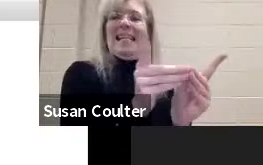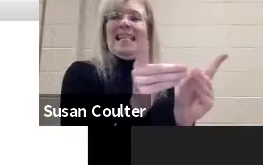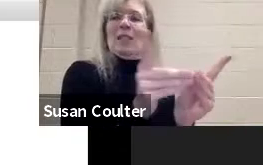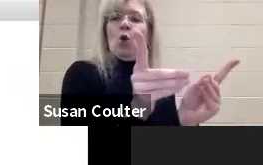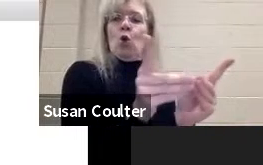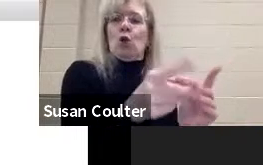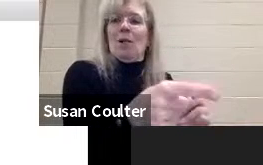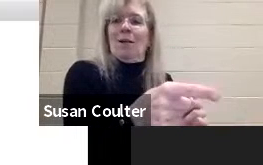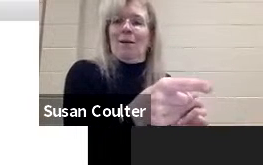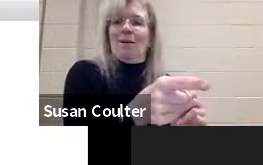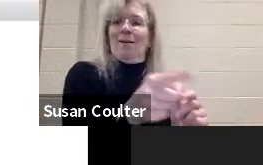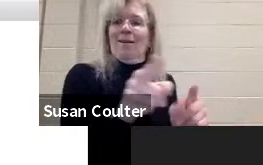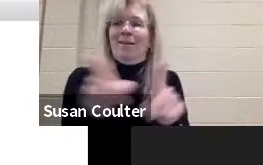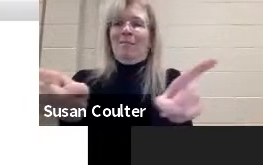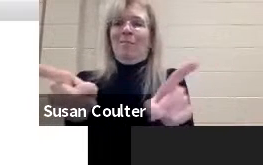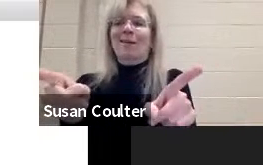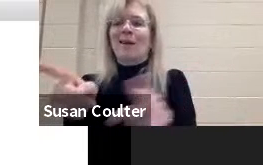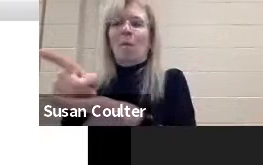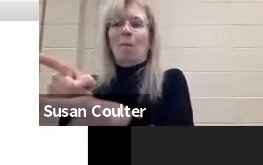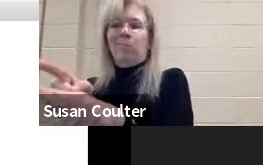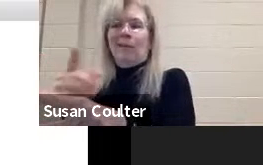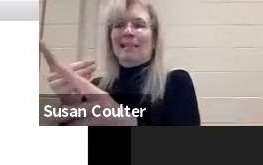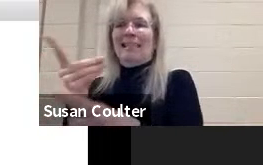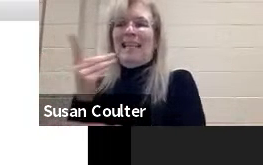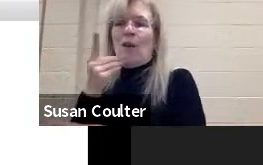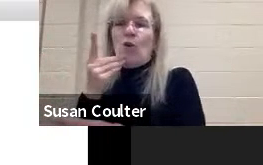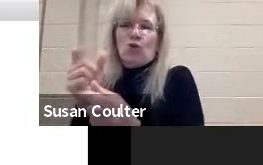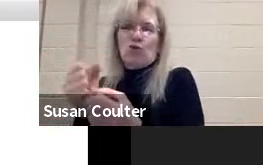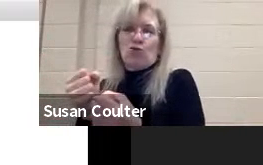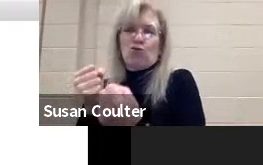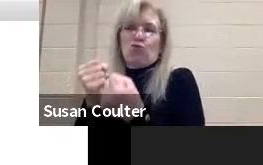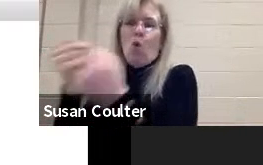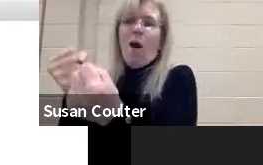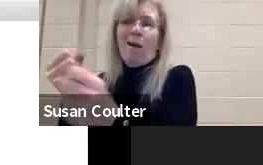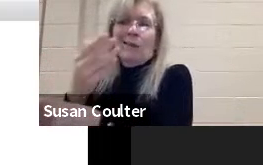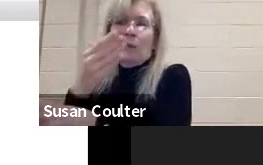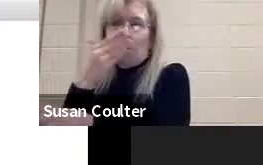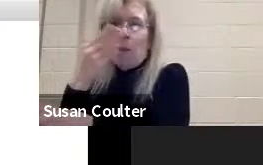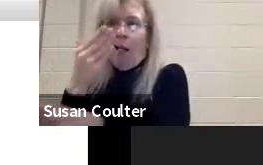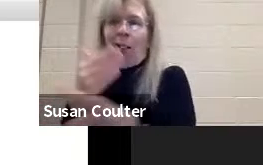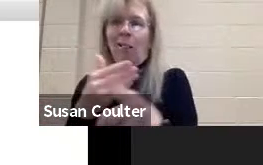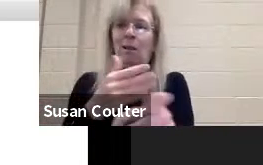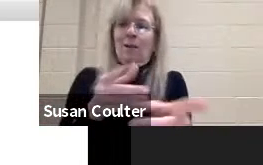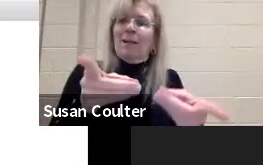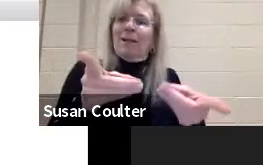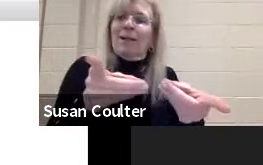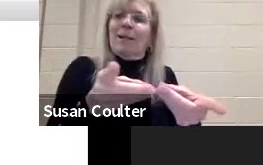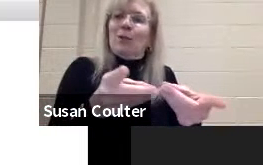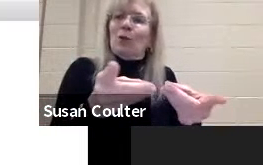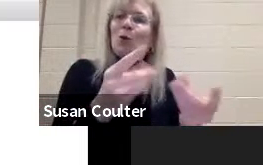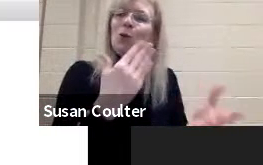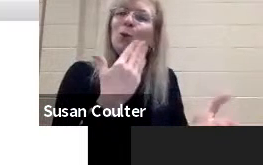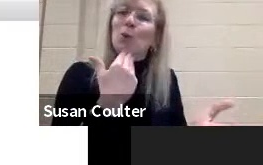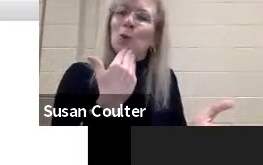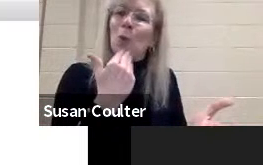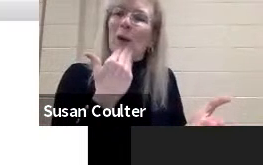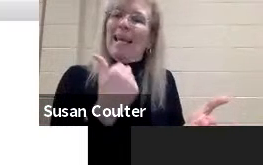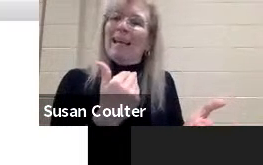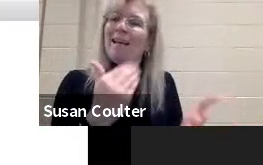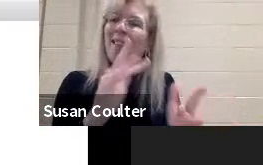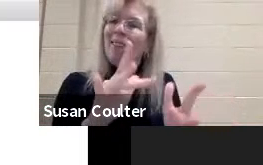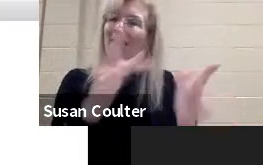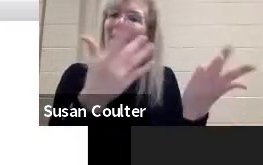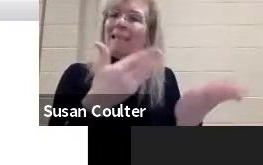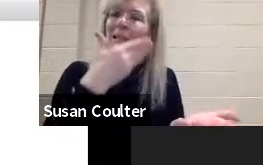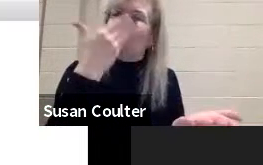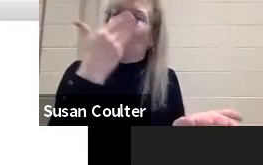for dessert is dinner strong smell, dessert